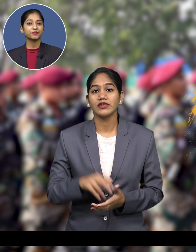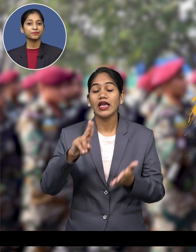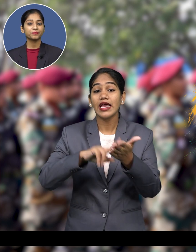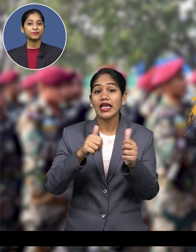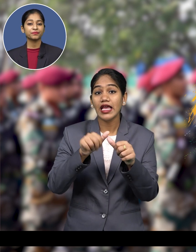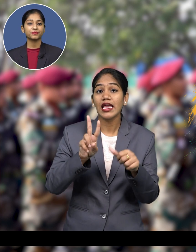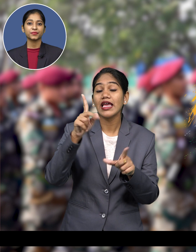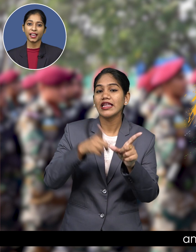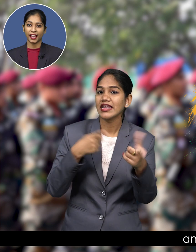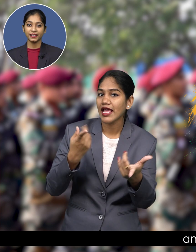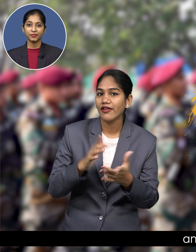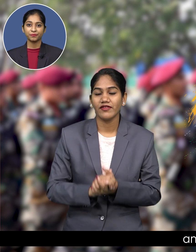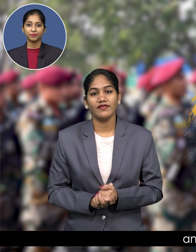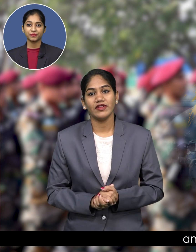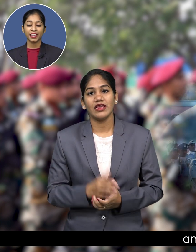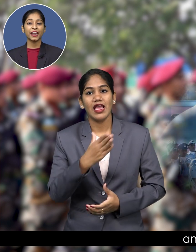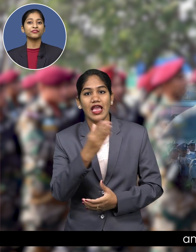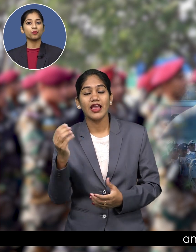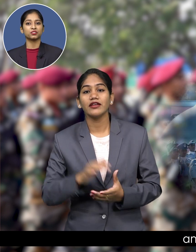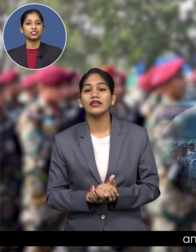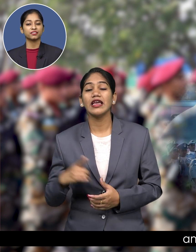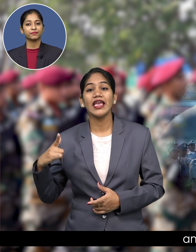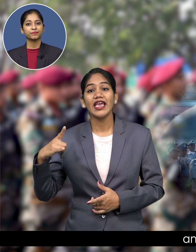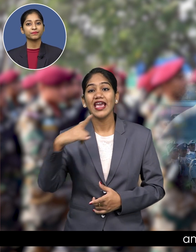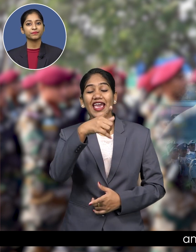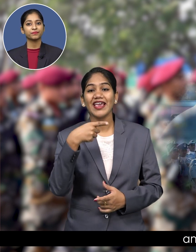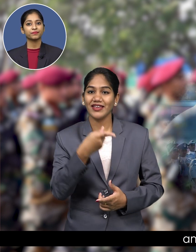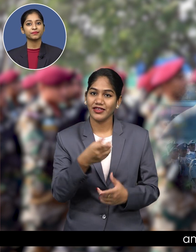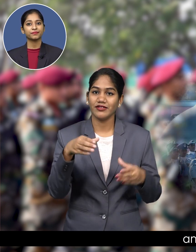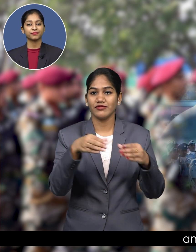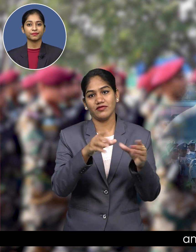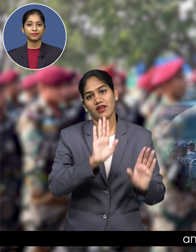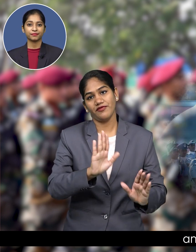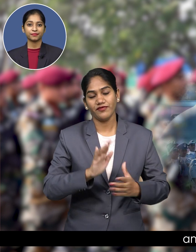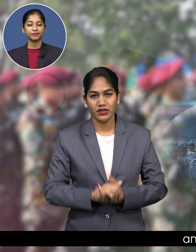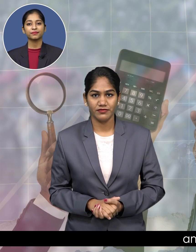navy, and air force.